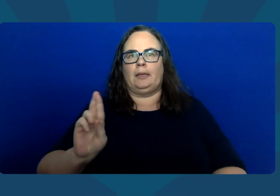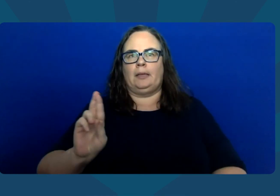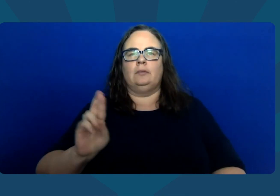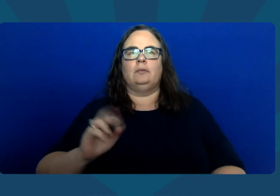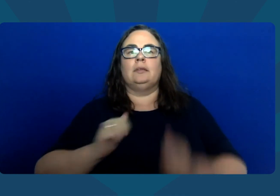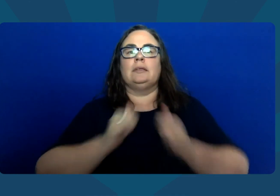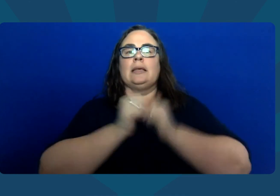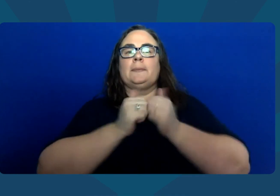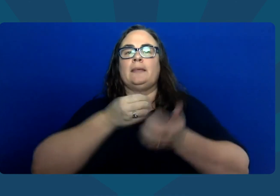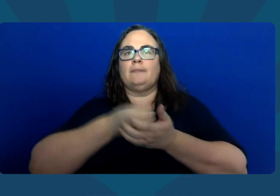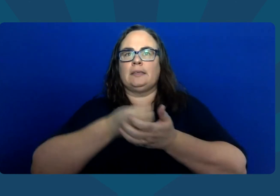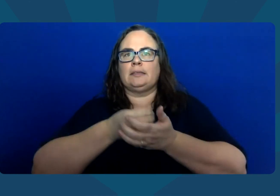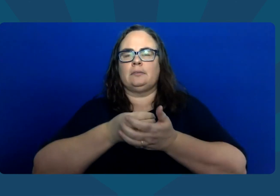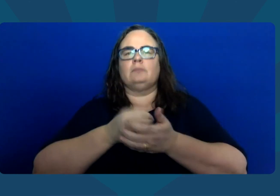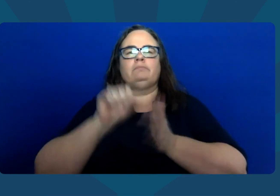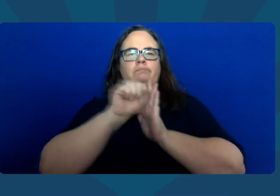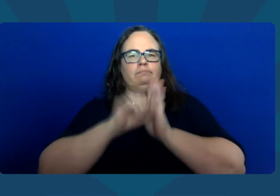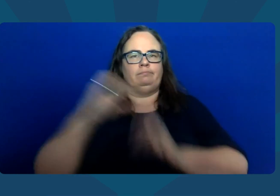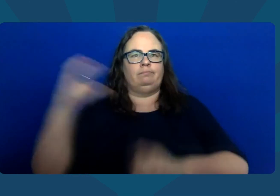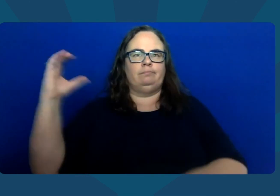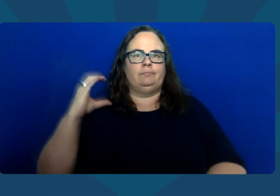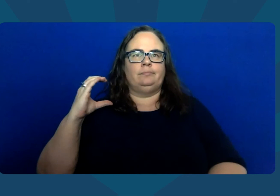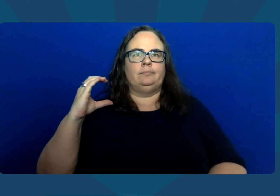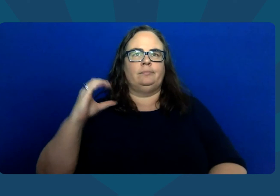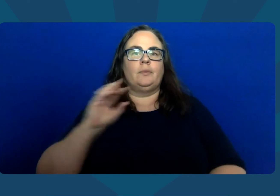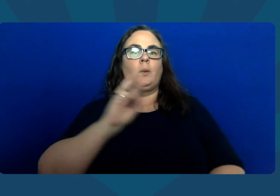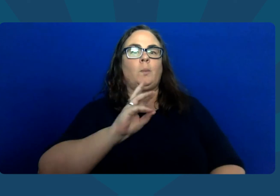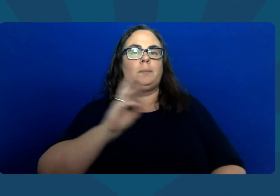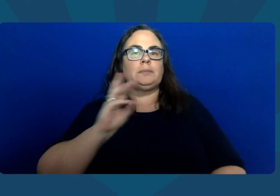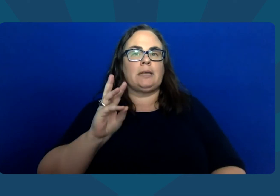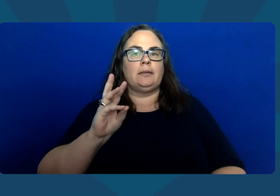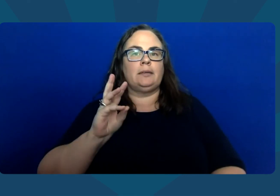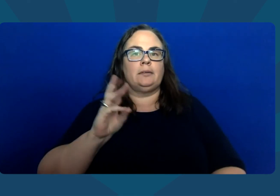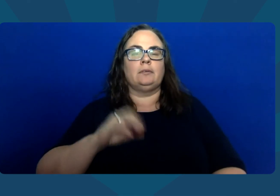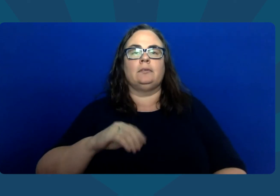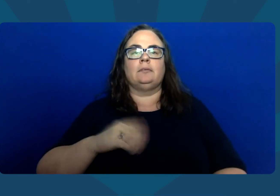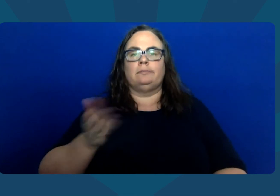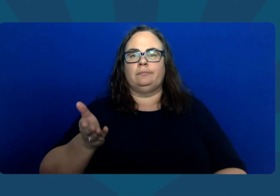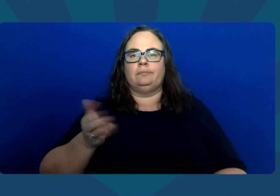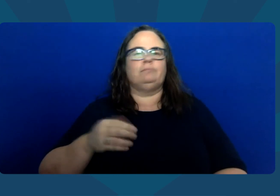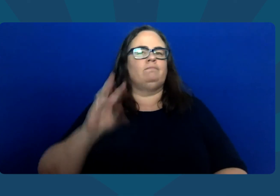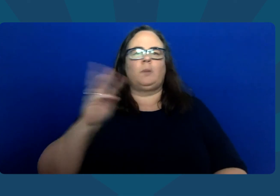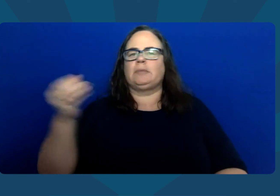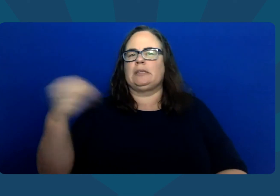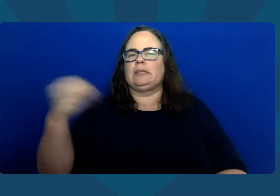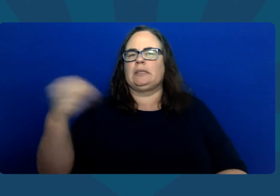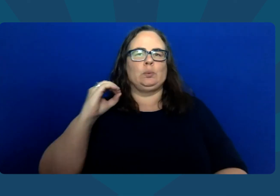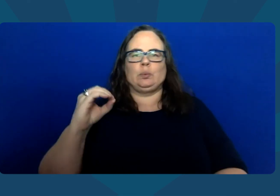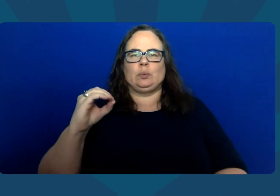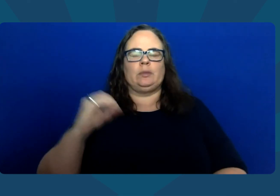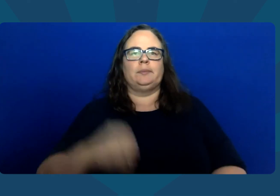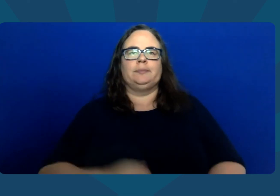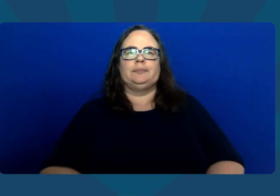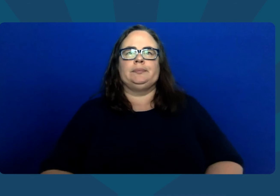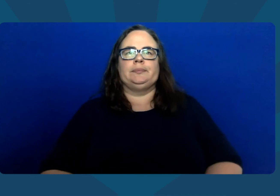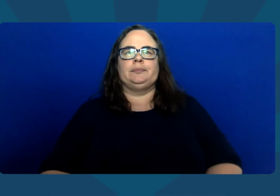Party, Republican. Campaign funding, participating. Website, no